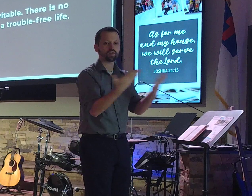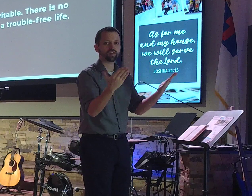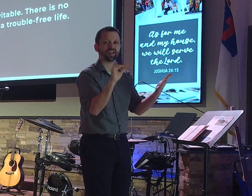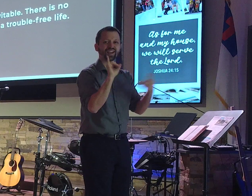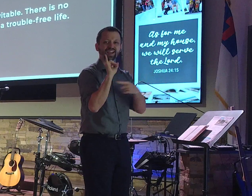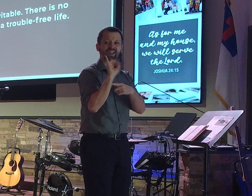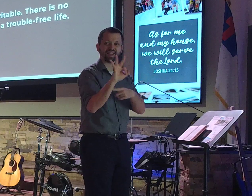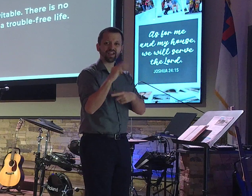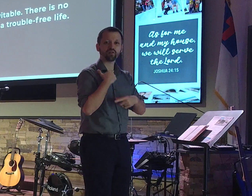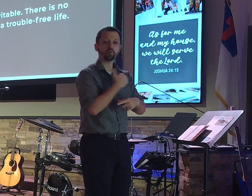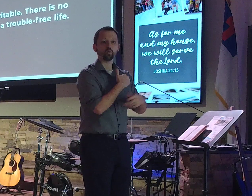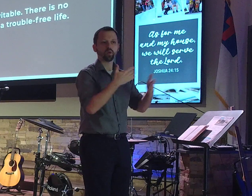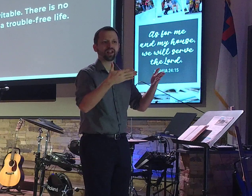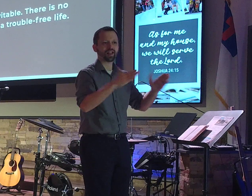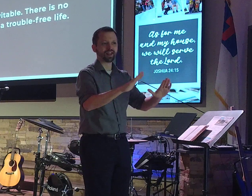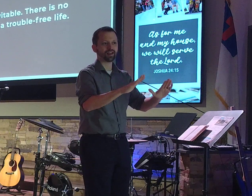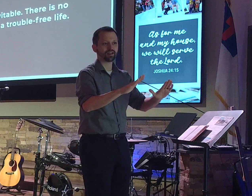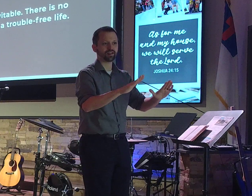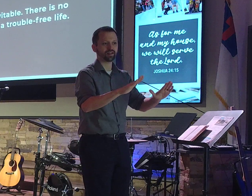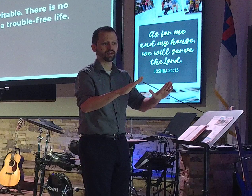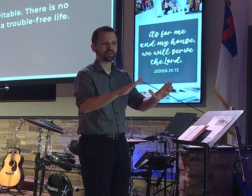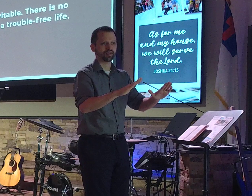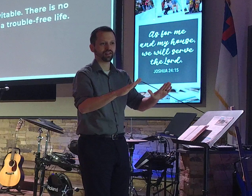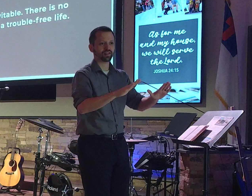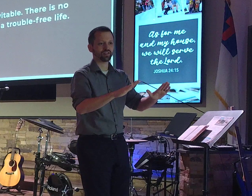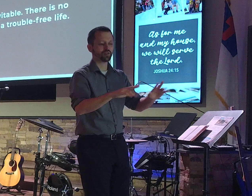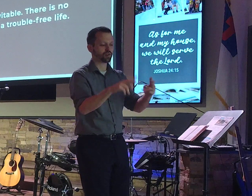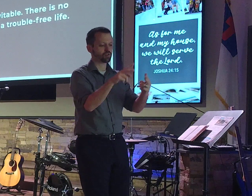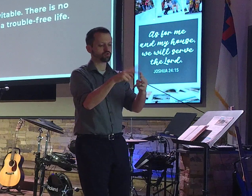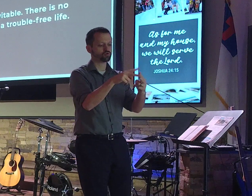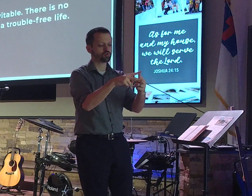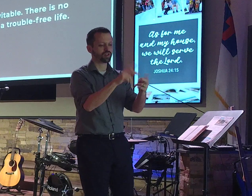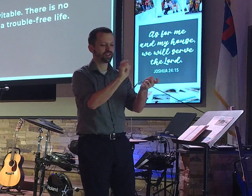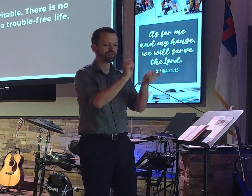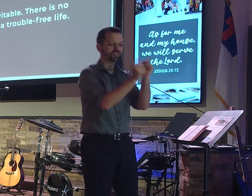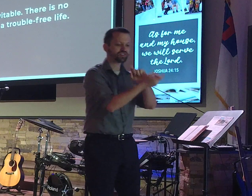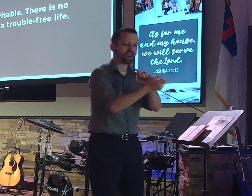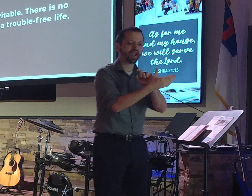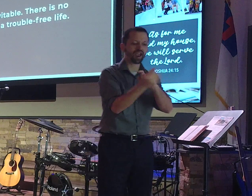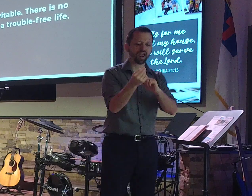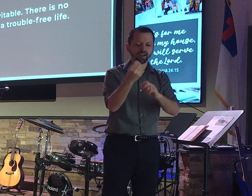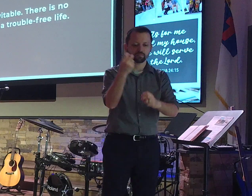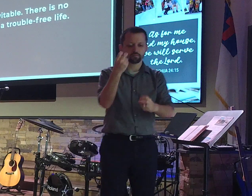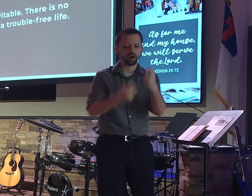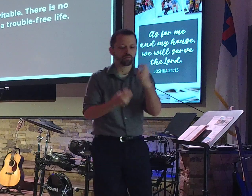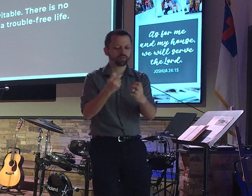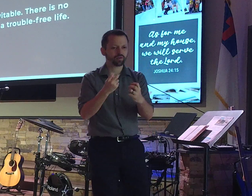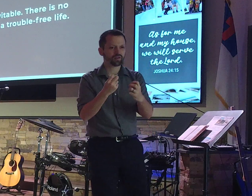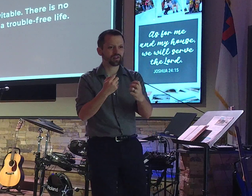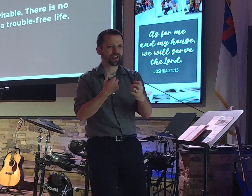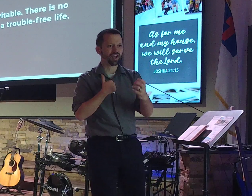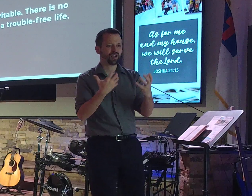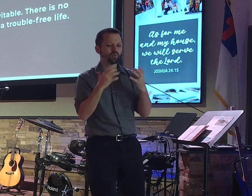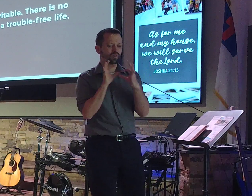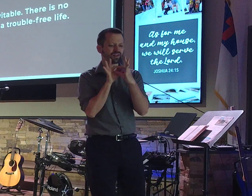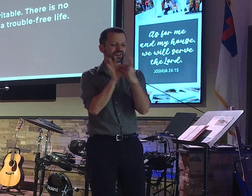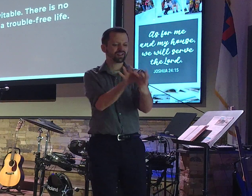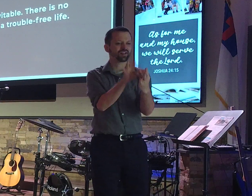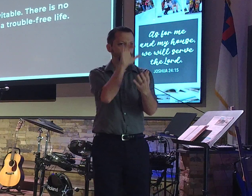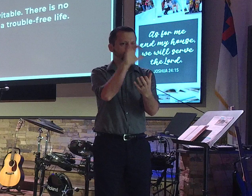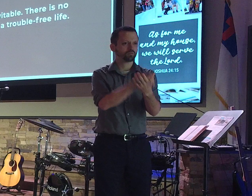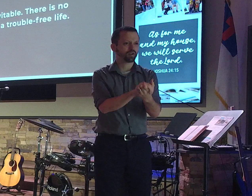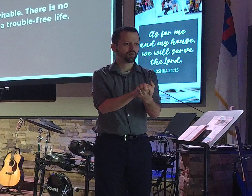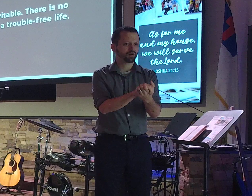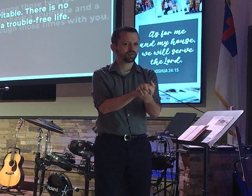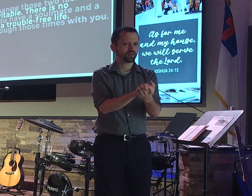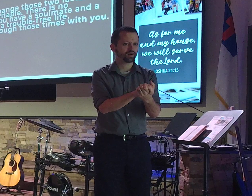to talk about marriage in light of those two things, because marriage does not change those